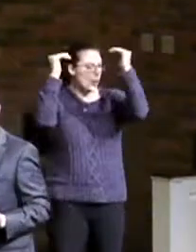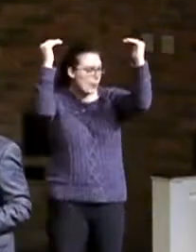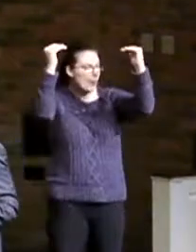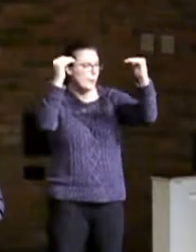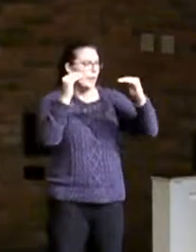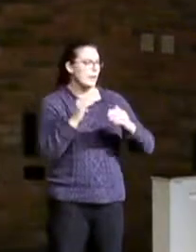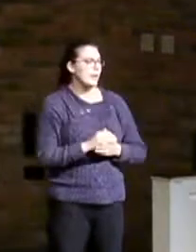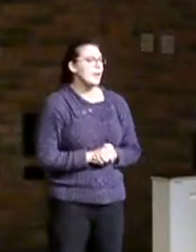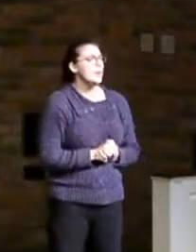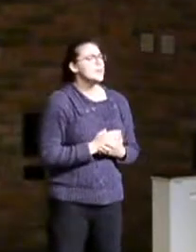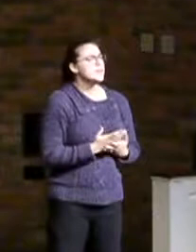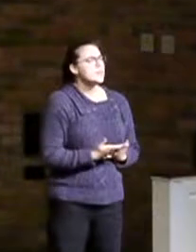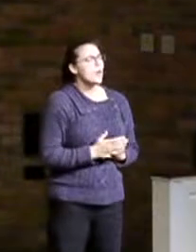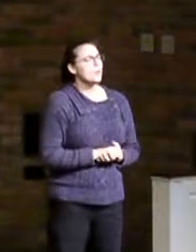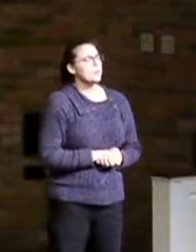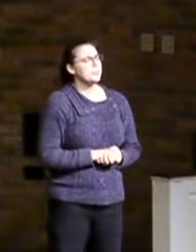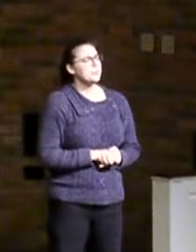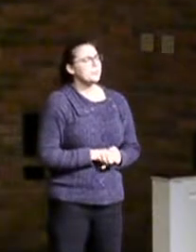That's our home.